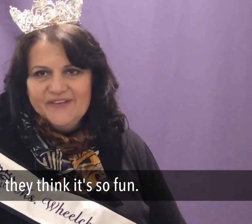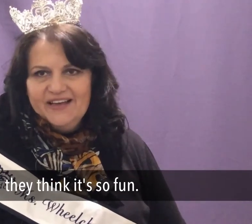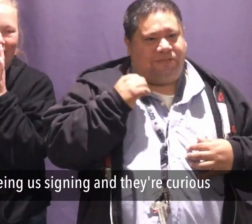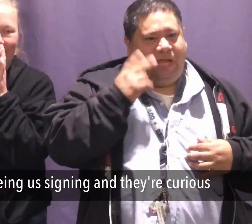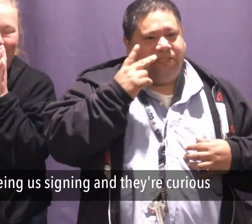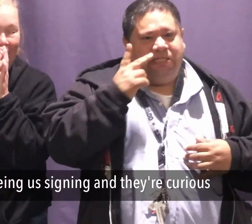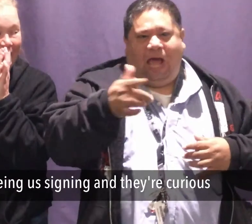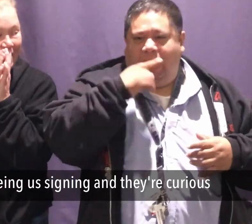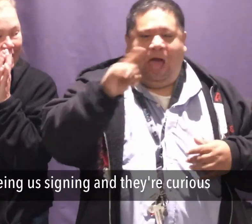fun.